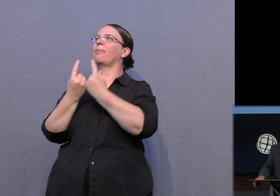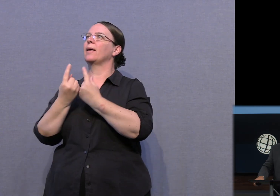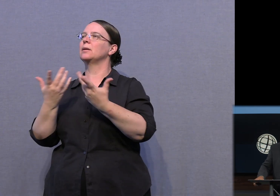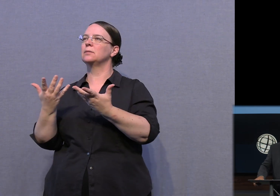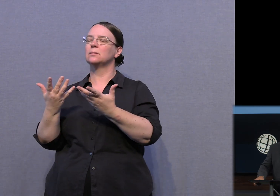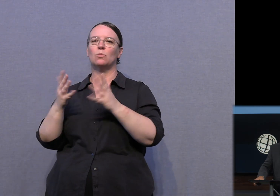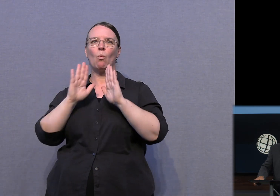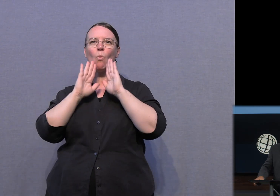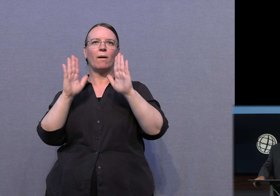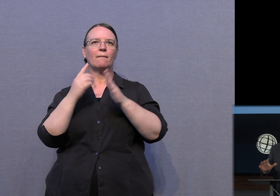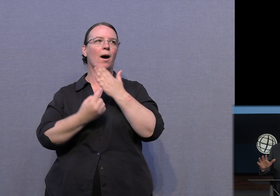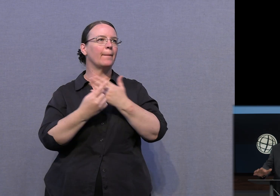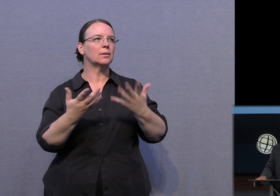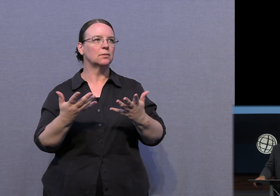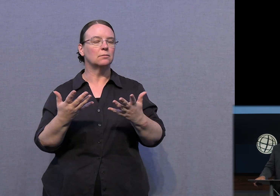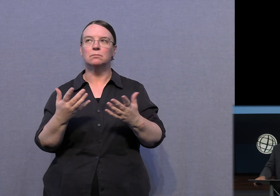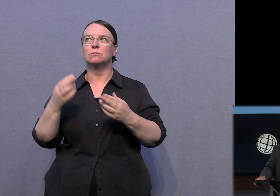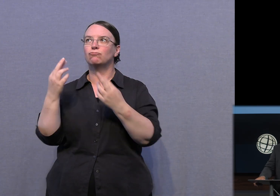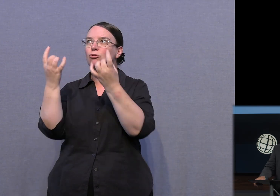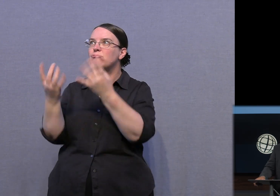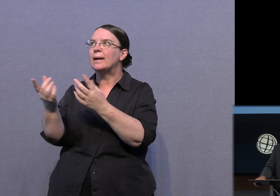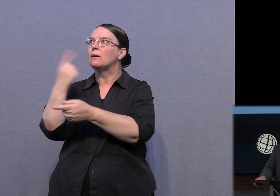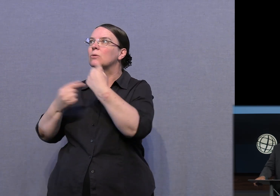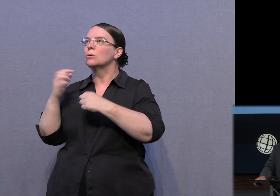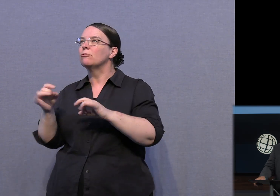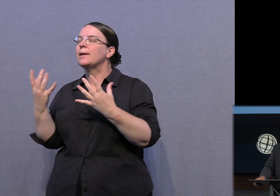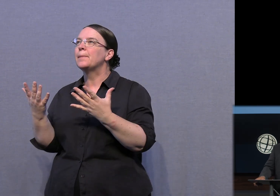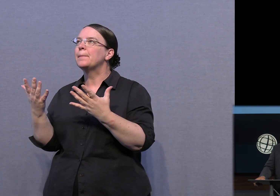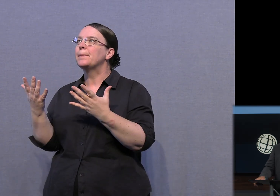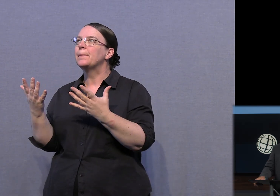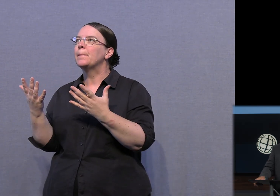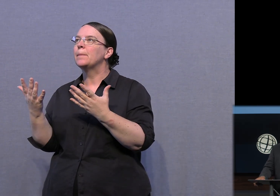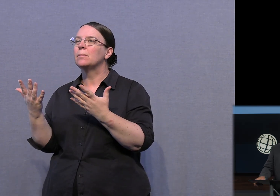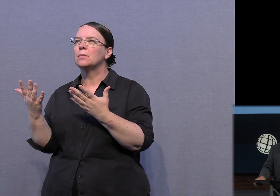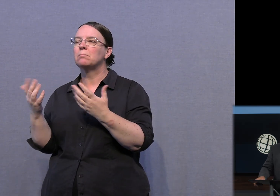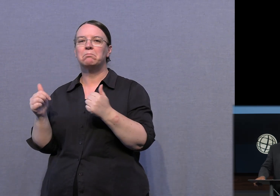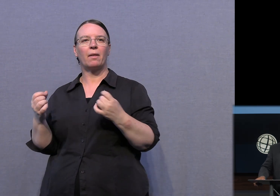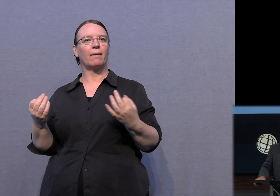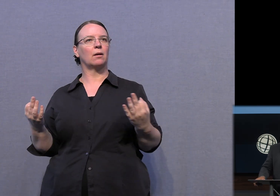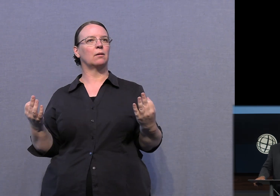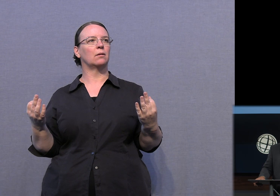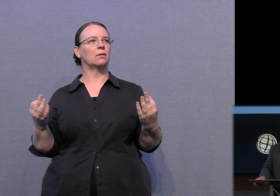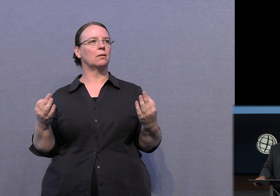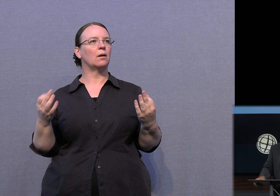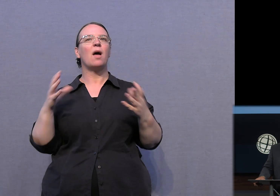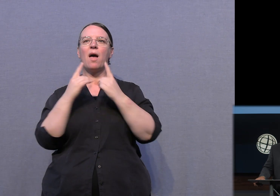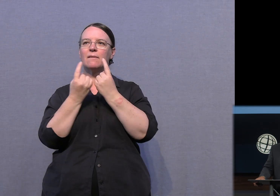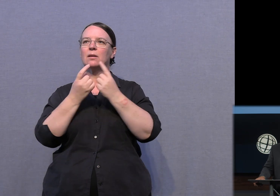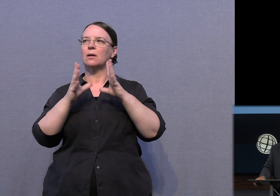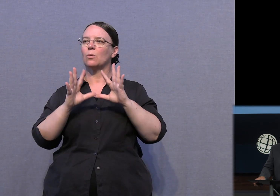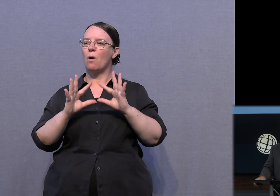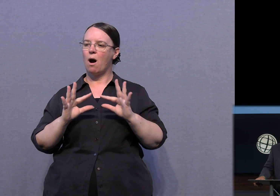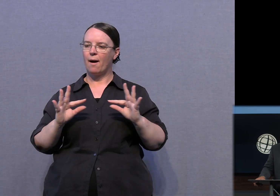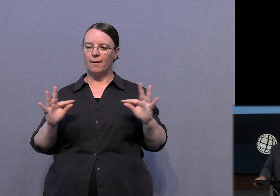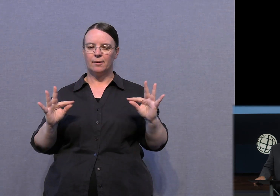amazing circumstances, such awesome circumstances. But after everything calms down, then God